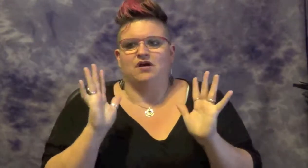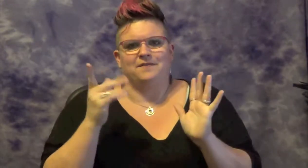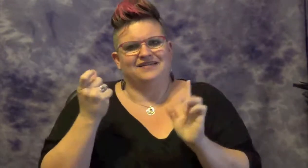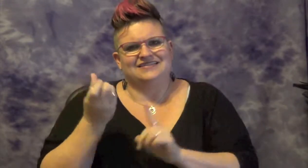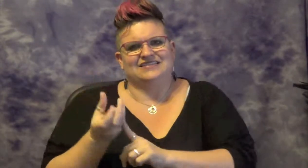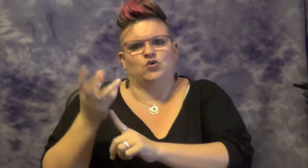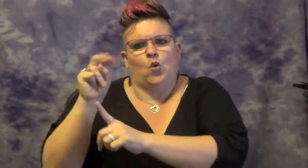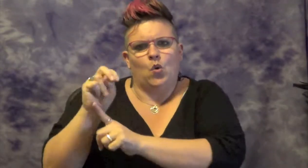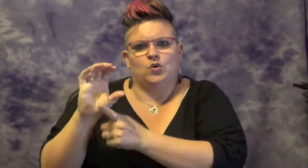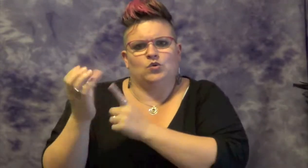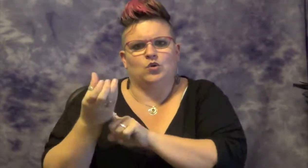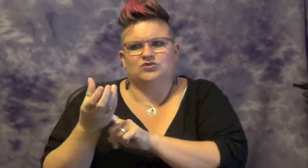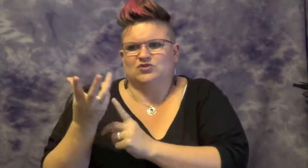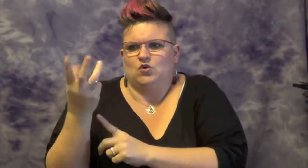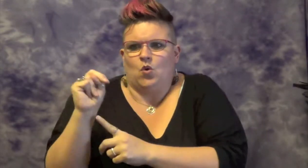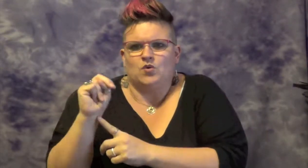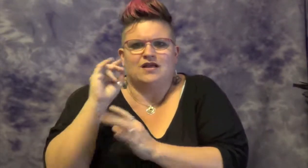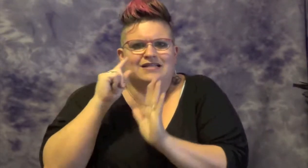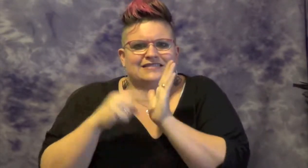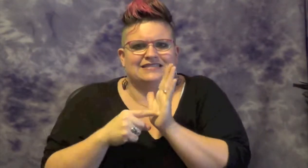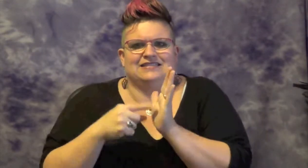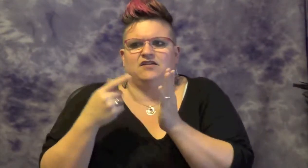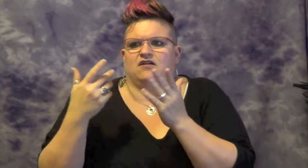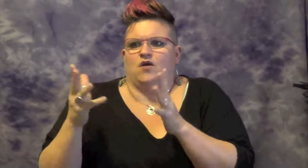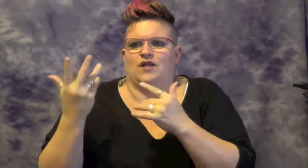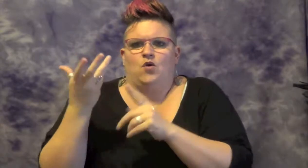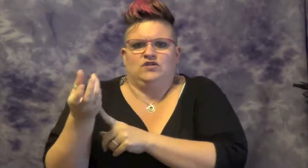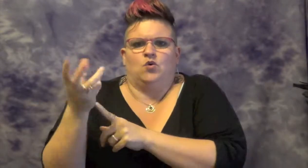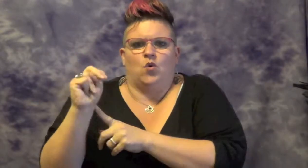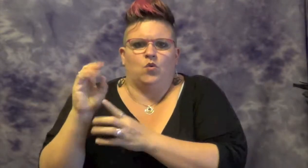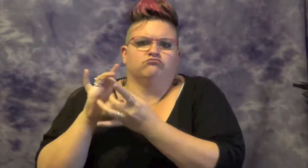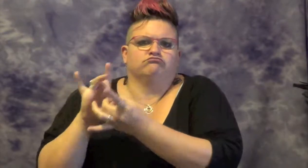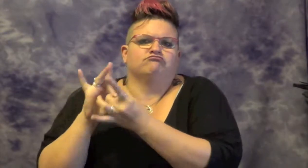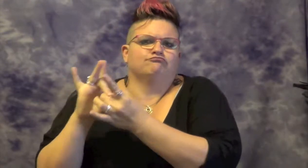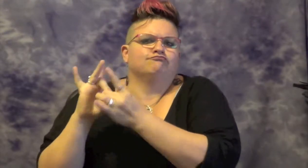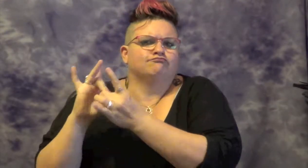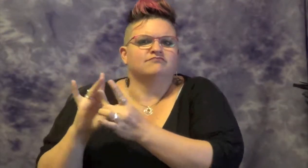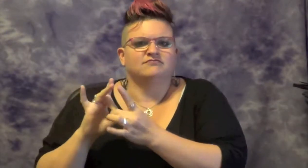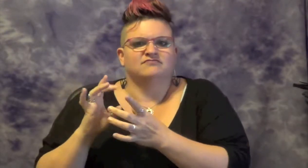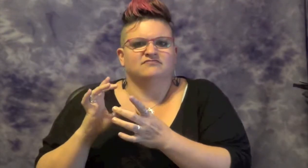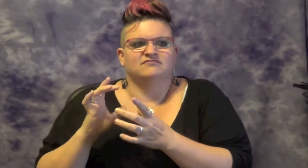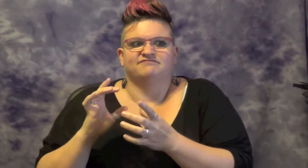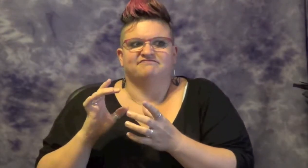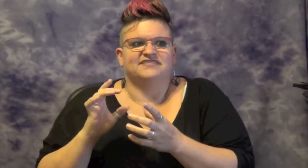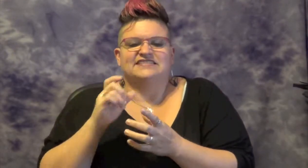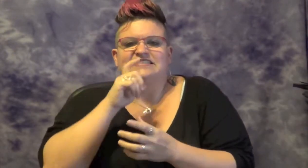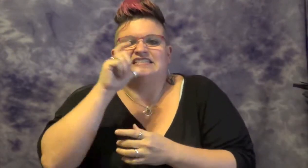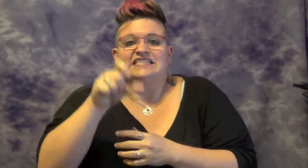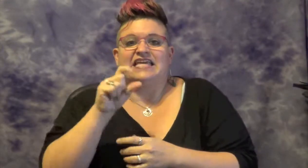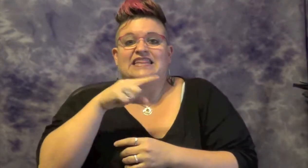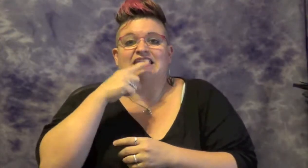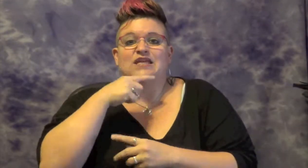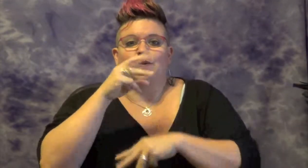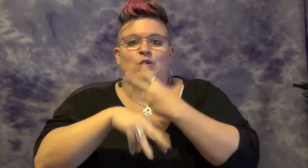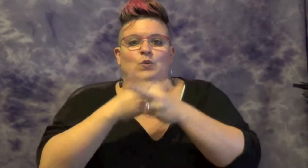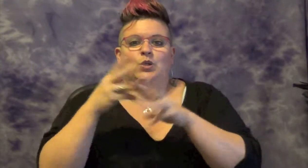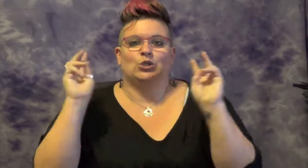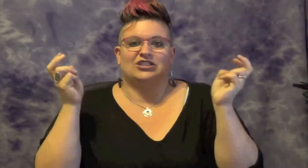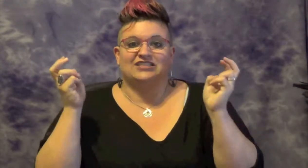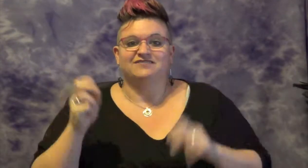there's nothing wrong with my hearing loss. It's my identity. It's what I affiliate with. I don't need to be a